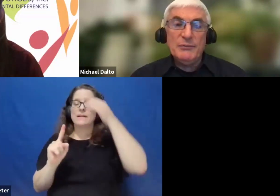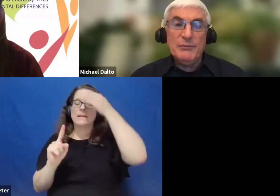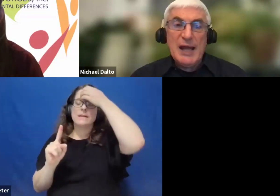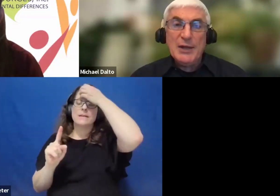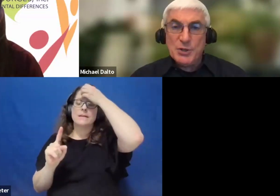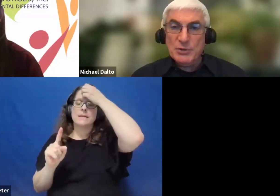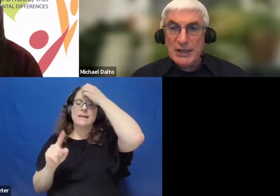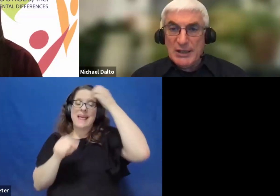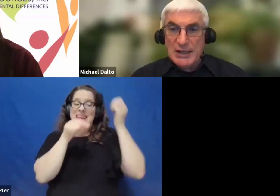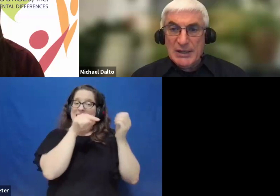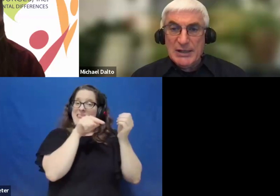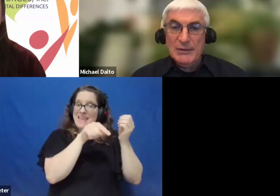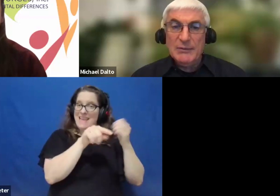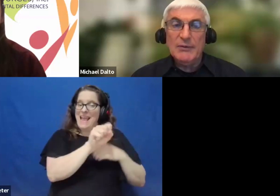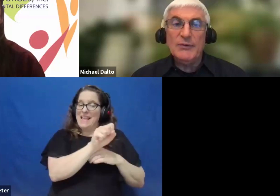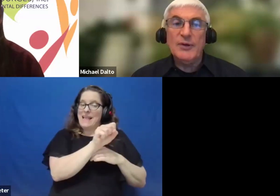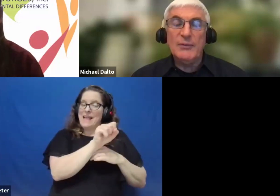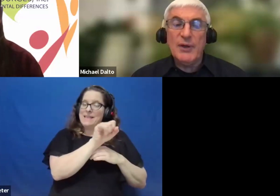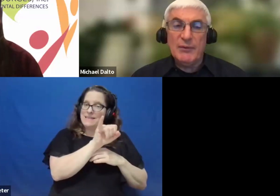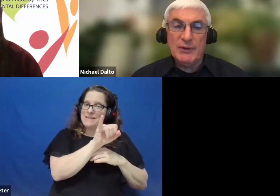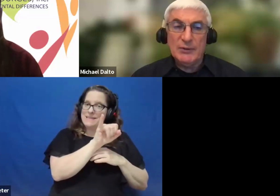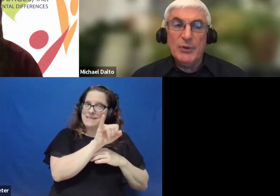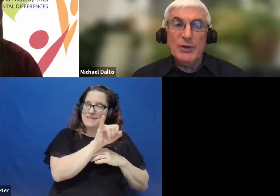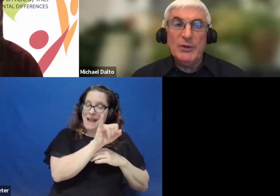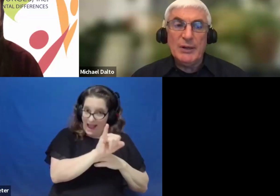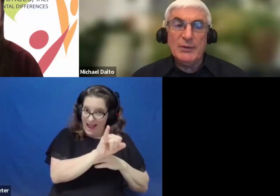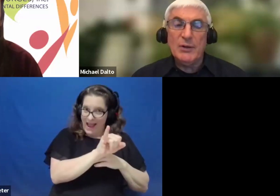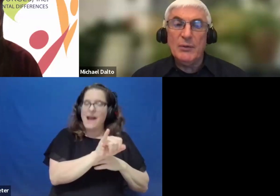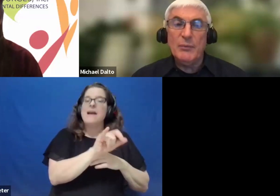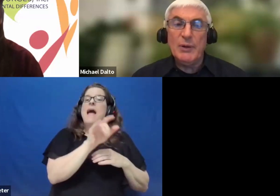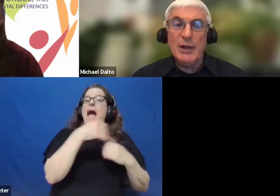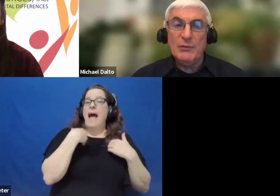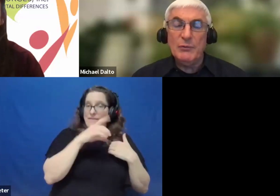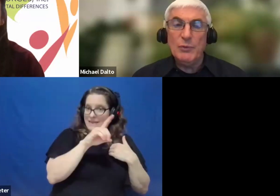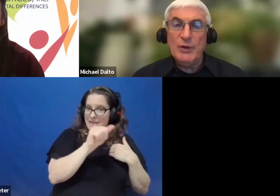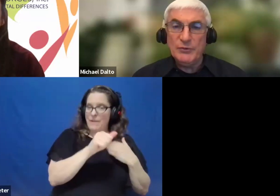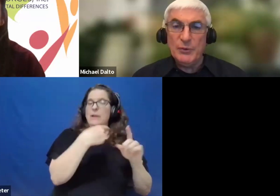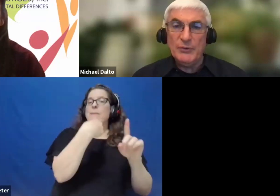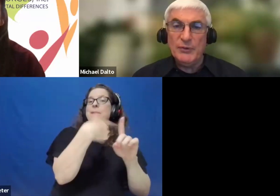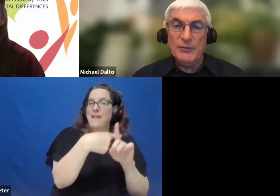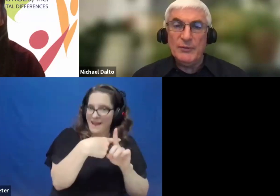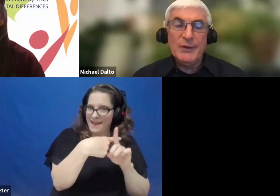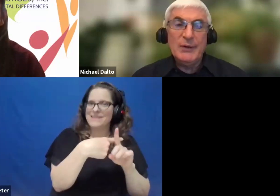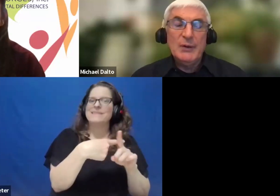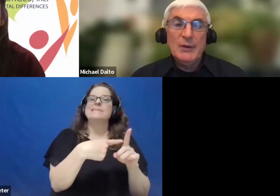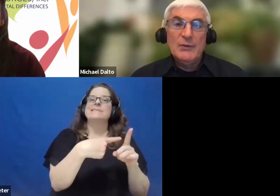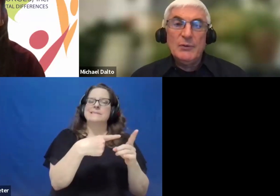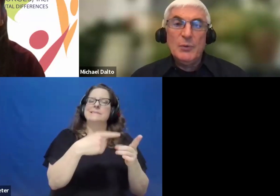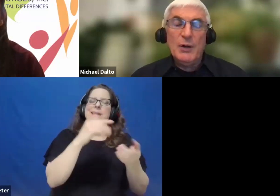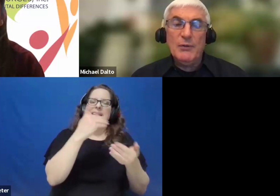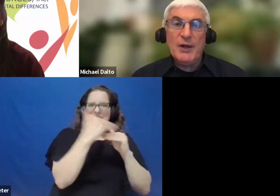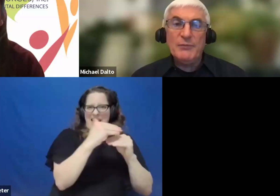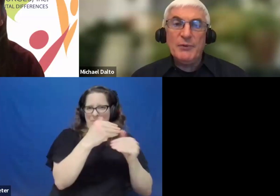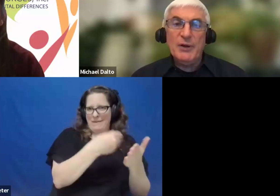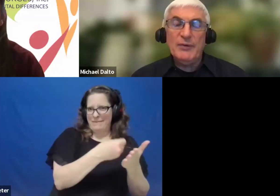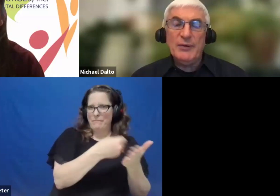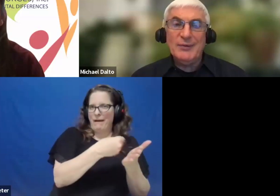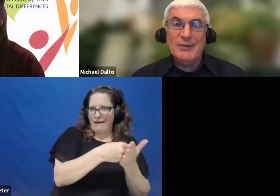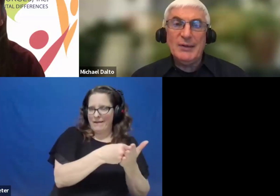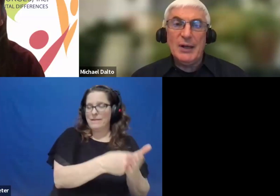being financially needy, instead of having limited income and resources, to qualify